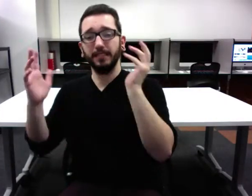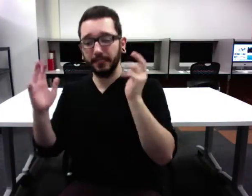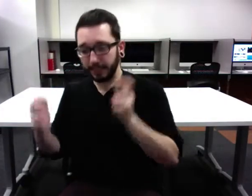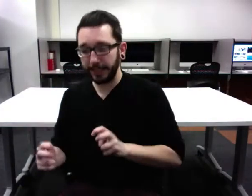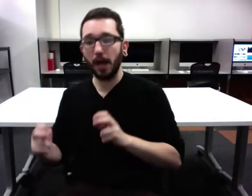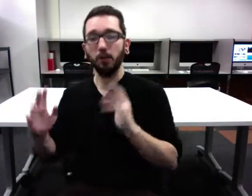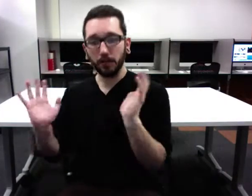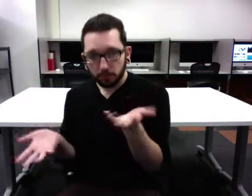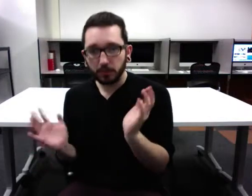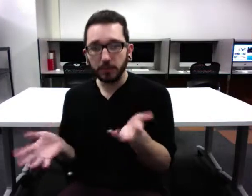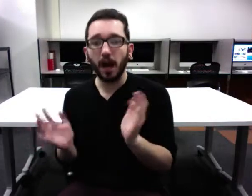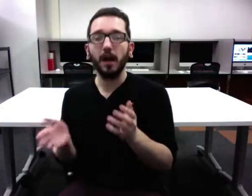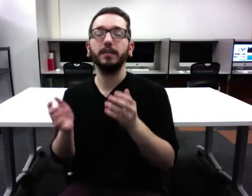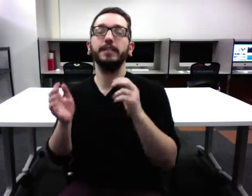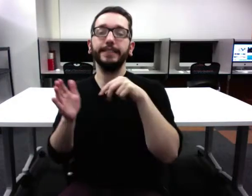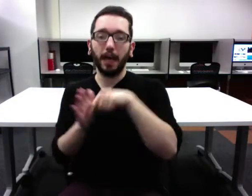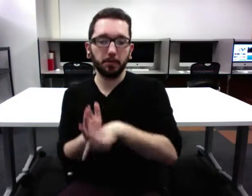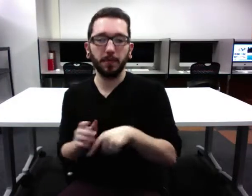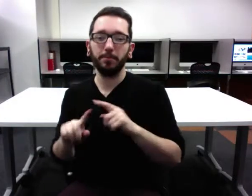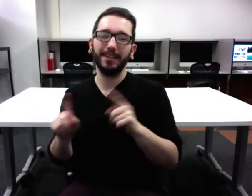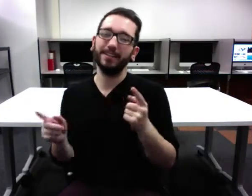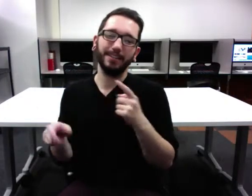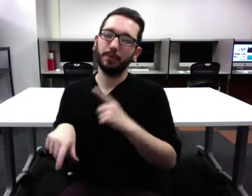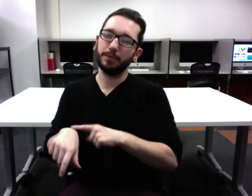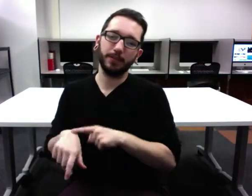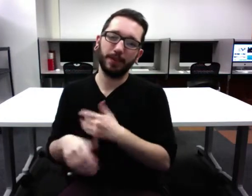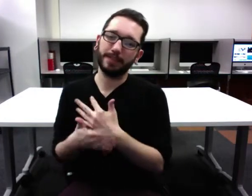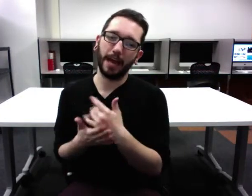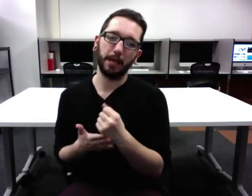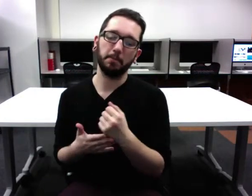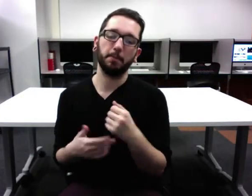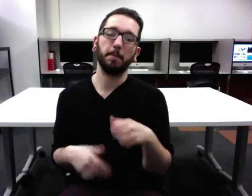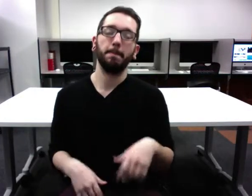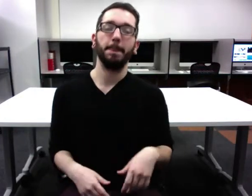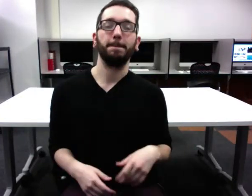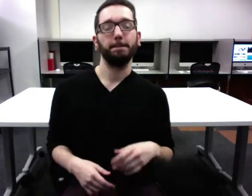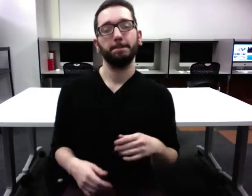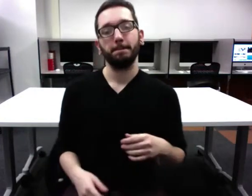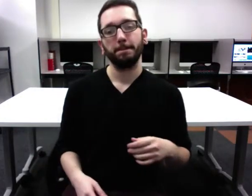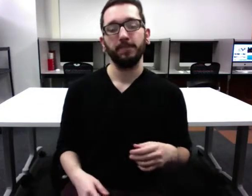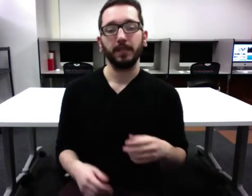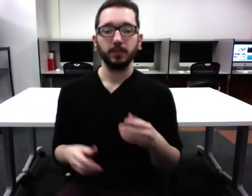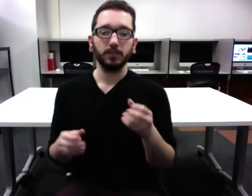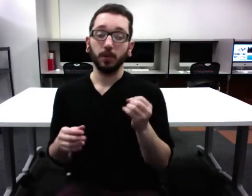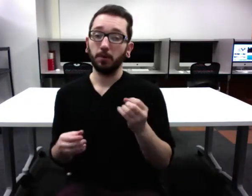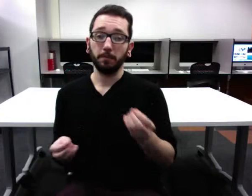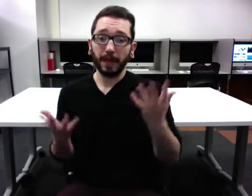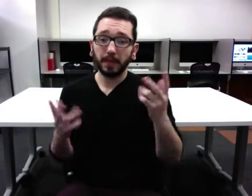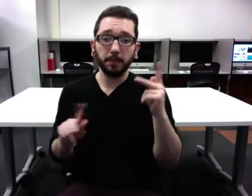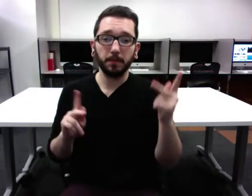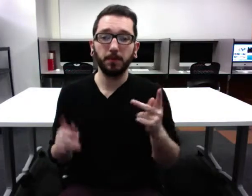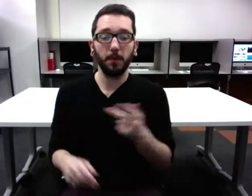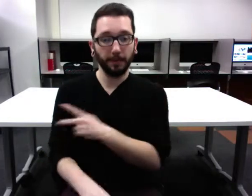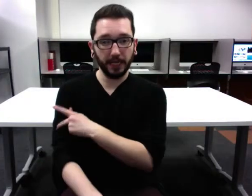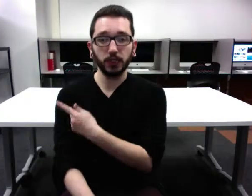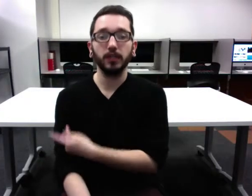time. And then we have another problem, and that's that many of you who have patients, or if you are a patient, most of us have at times been